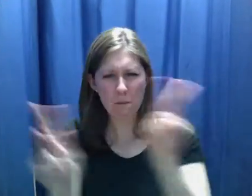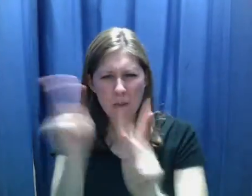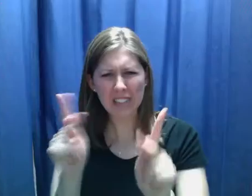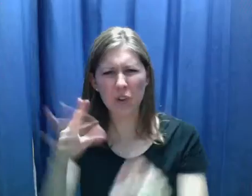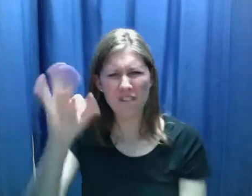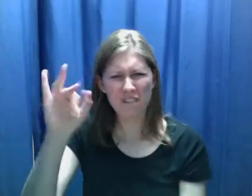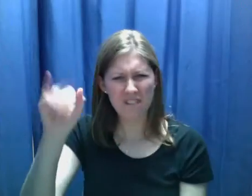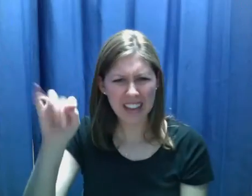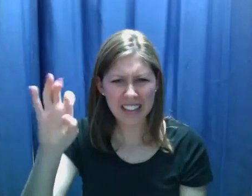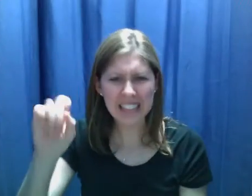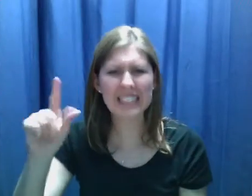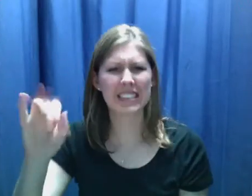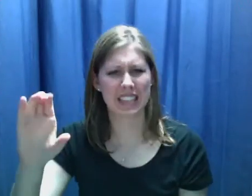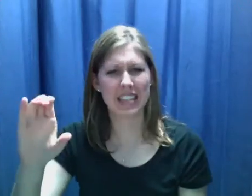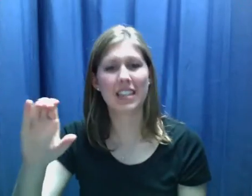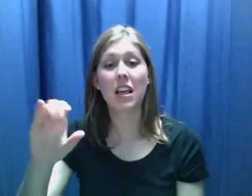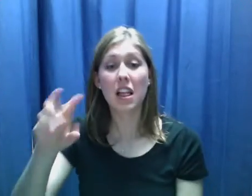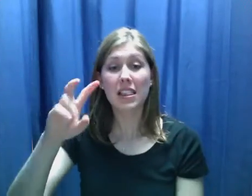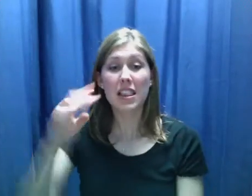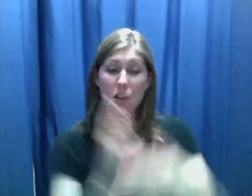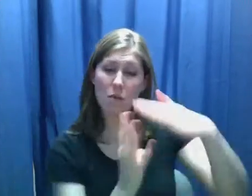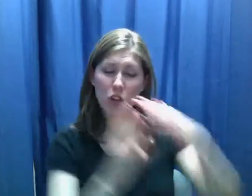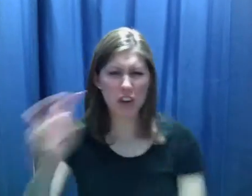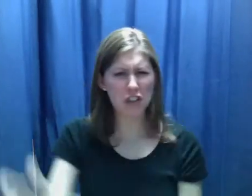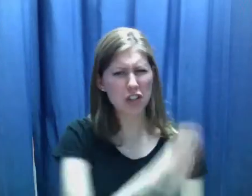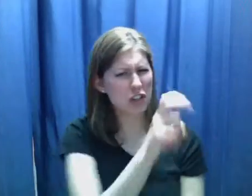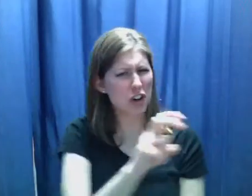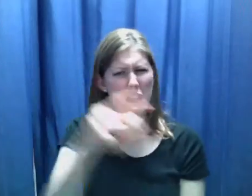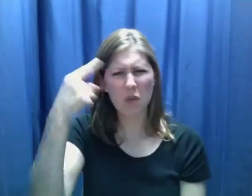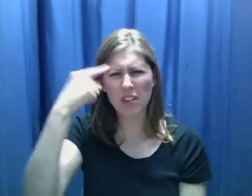confused process and more dependent on luck than it should have been.